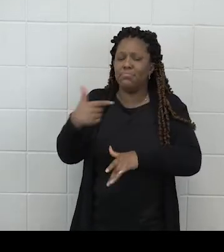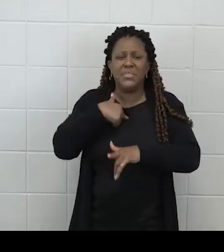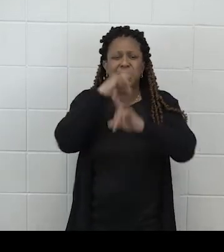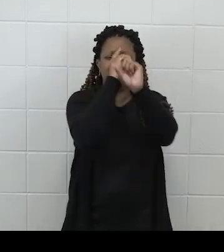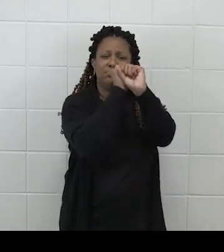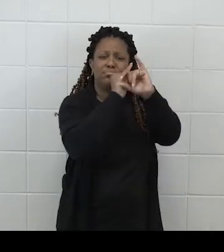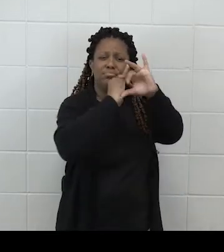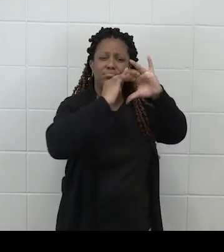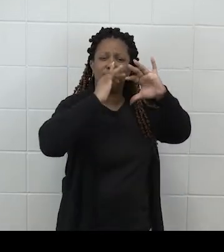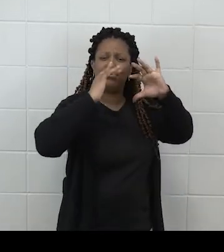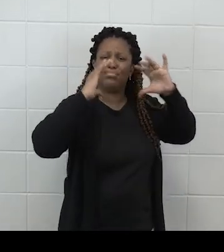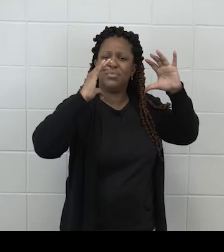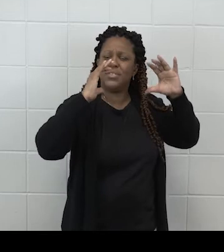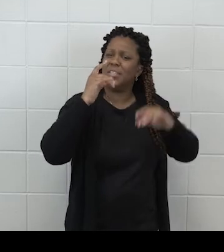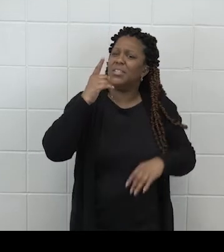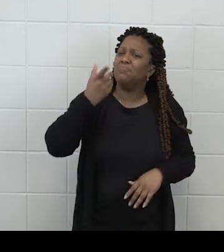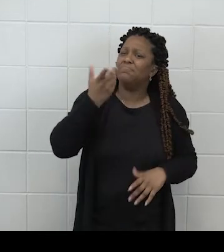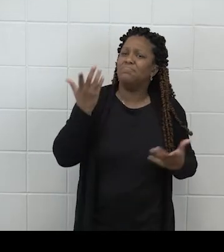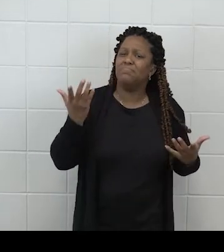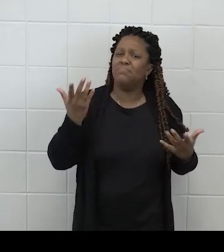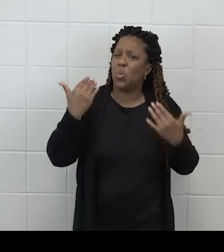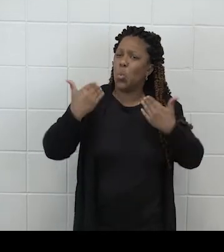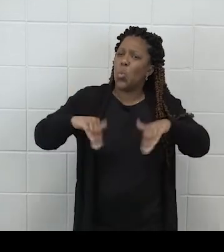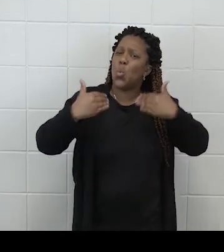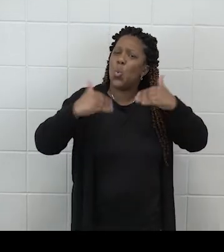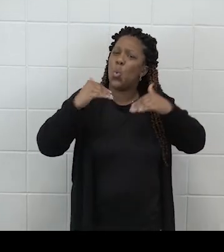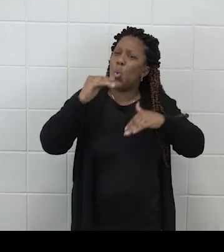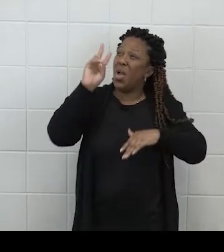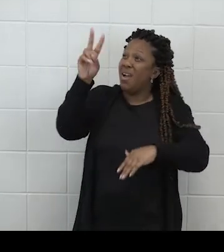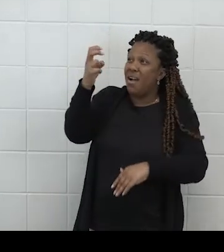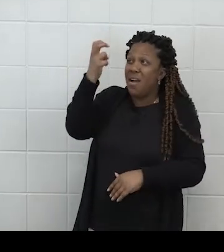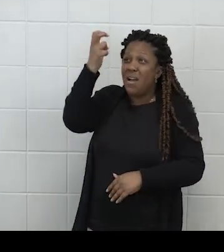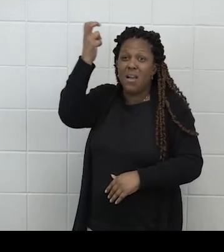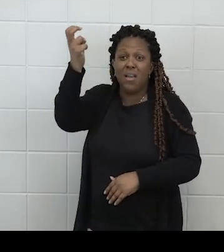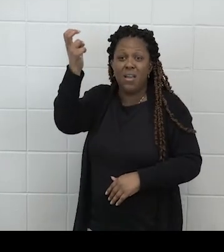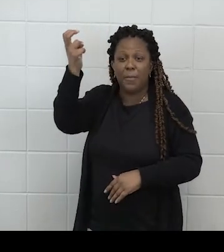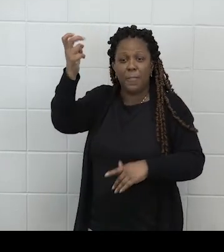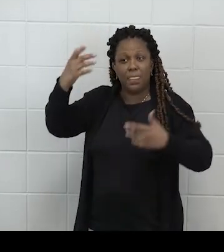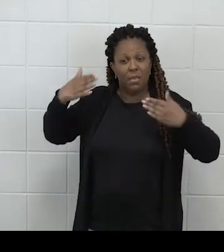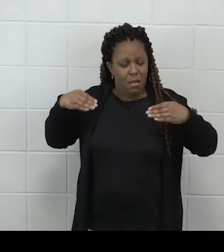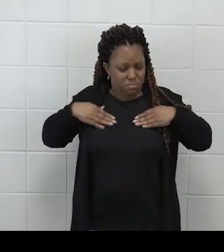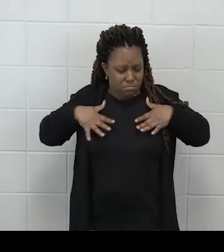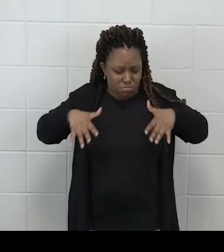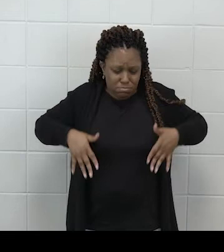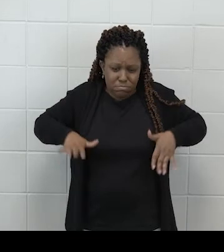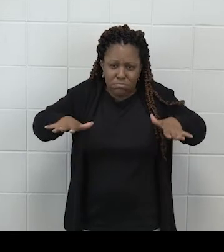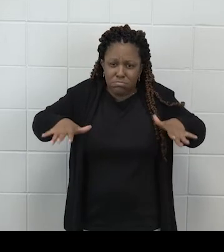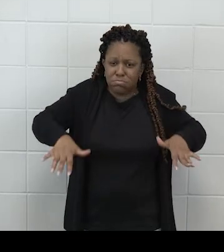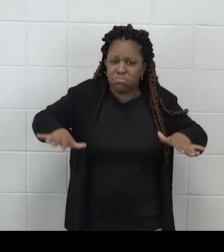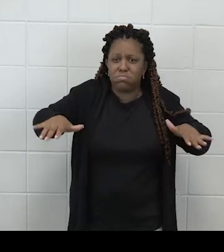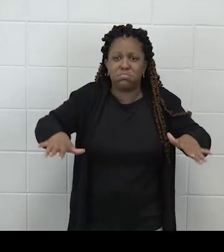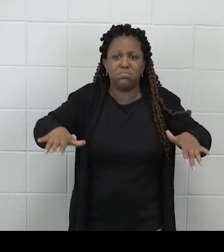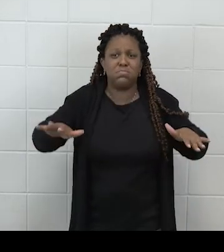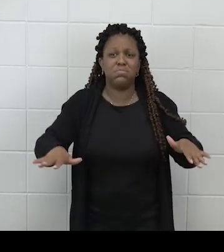of his robe filled the temple. Seraphs were in attendance above him. Each had 6 wings. With 2